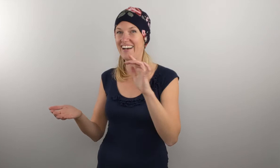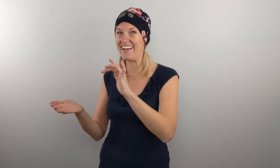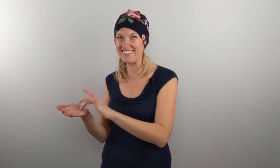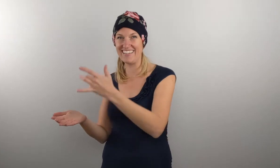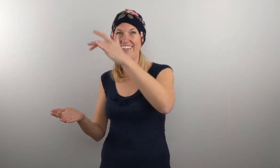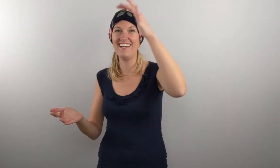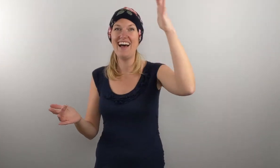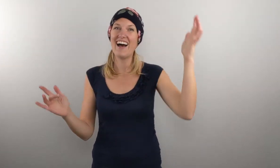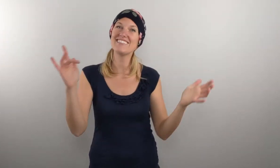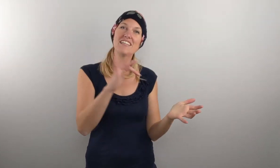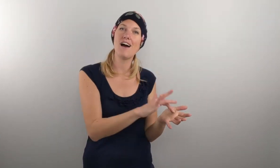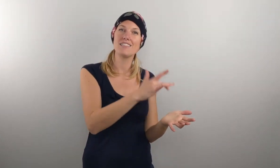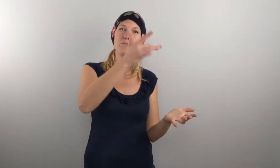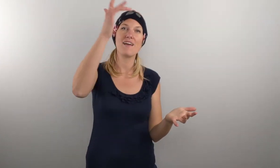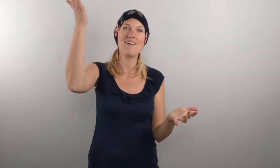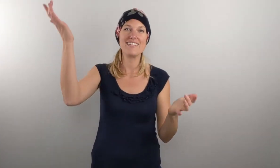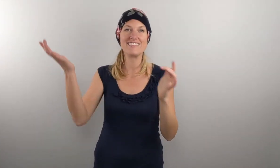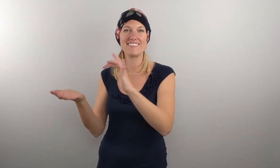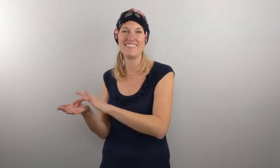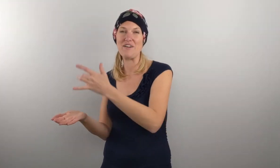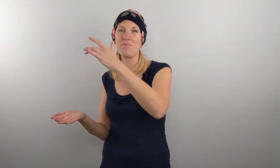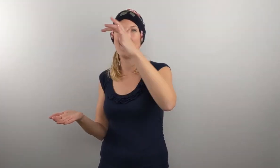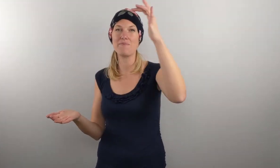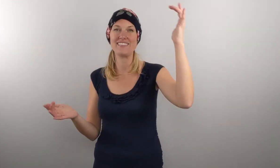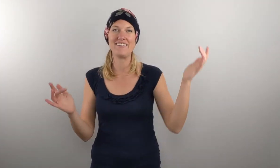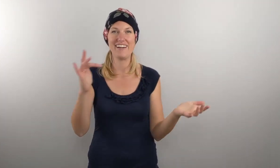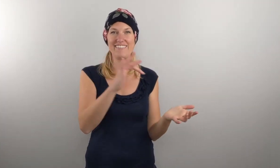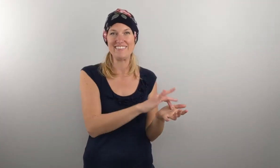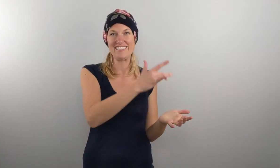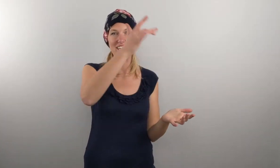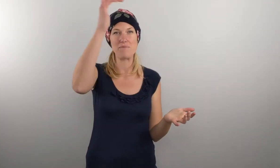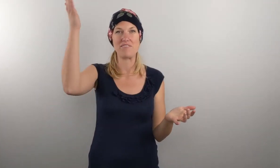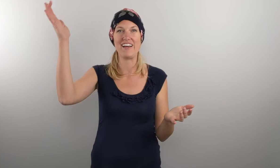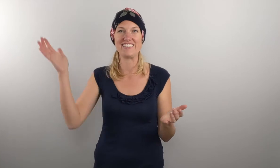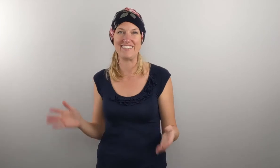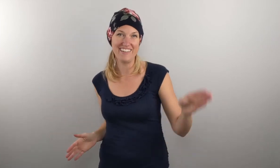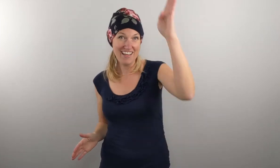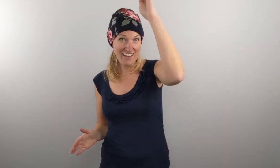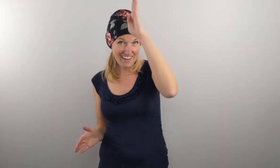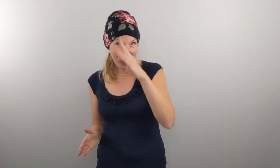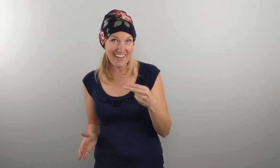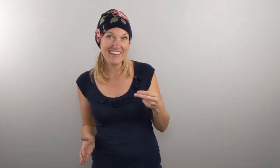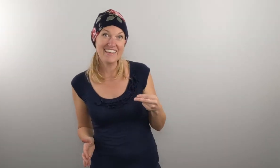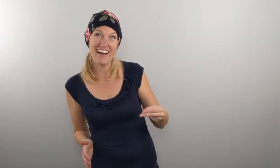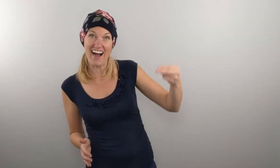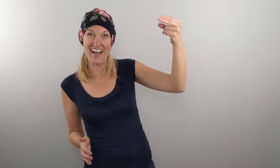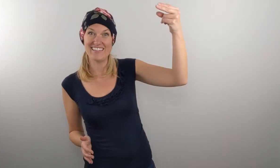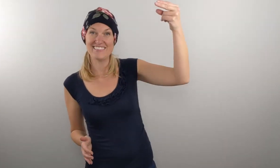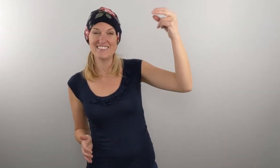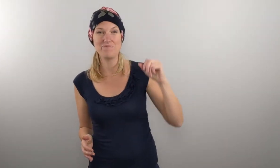guys. I sing lots, but I always, block myself out and you just hear the professional. God in the highest.